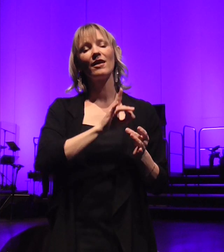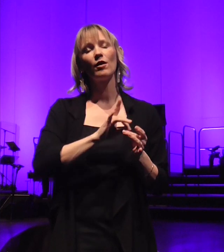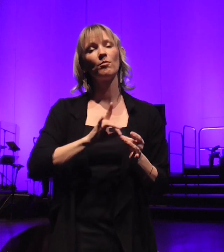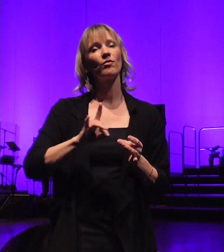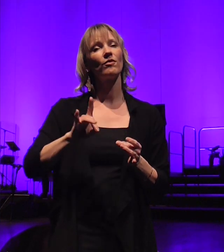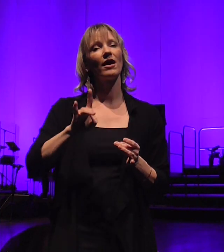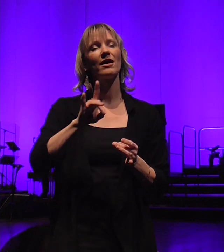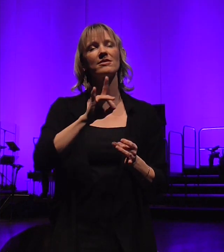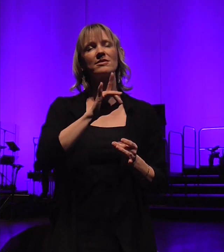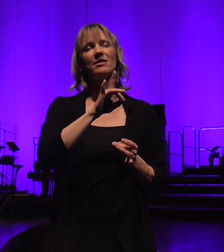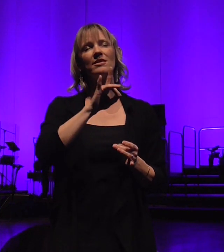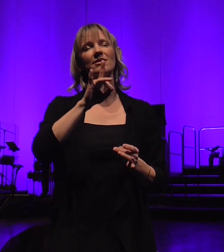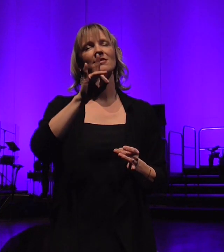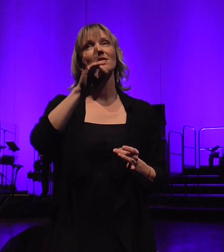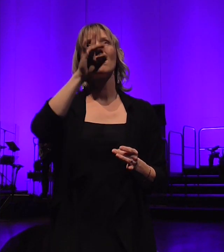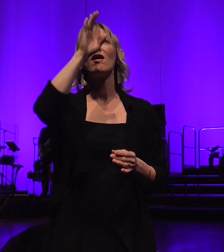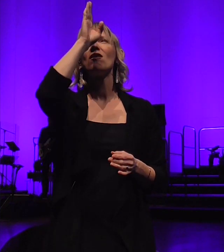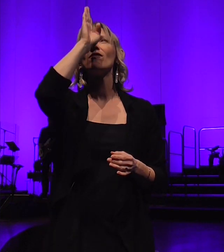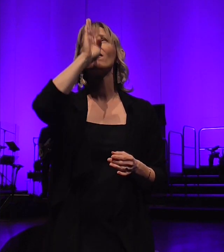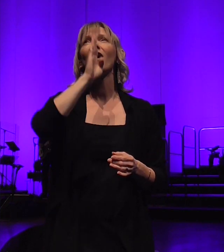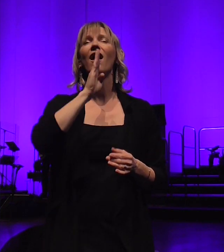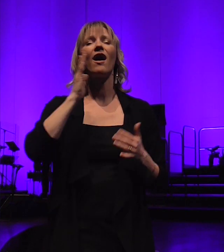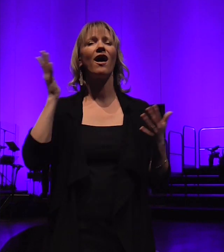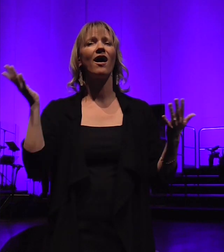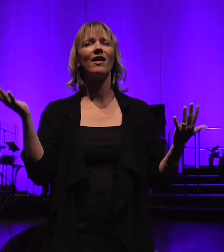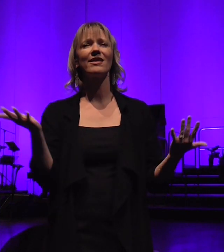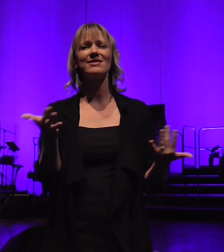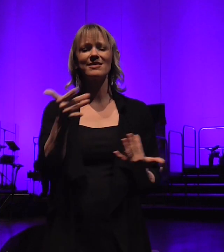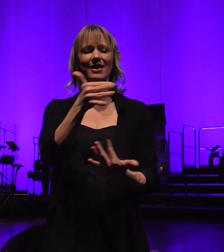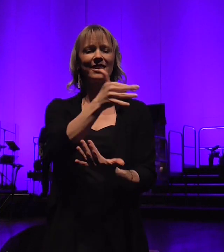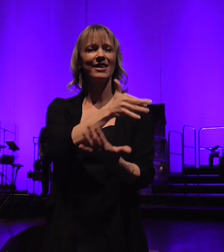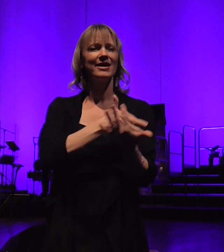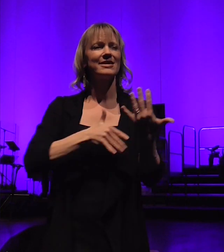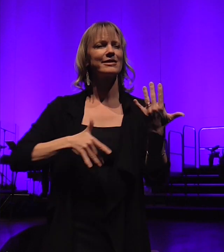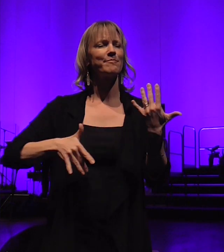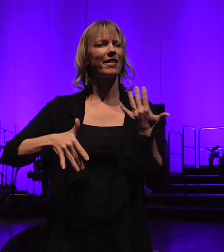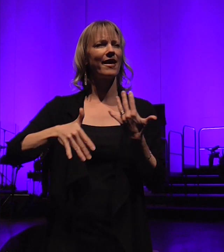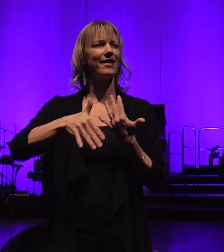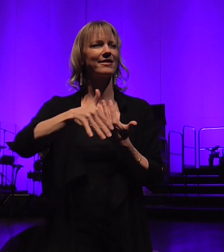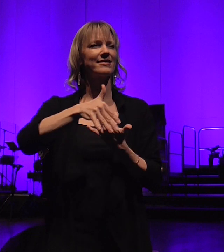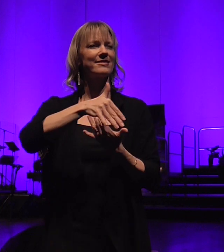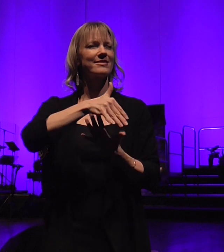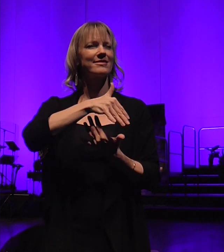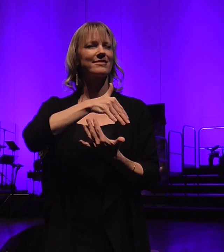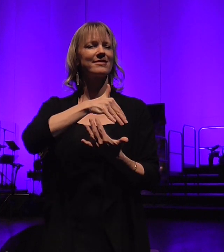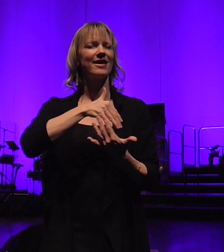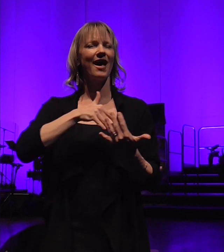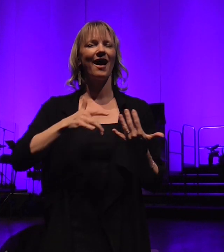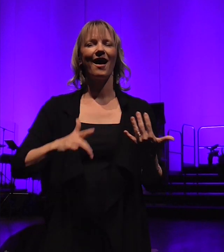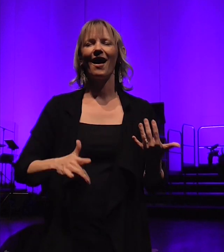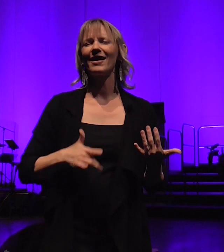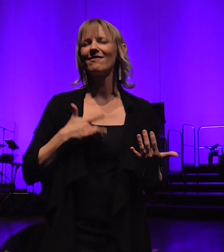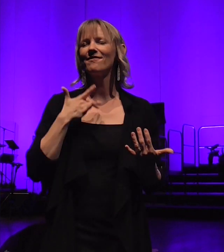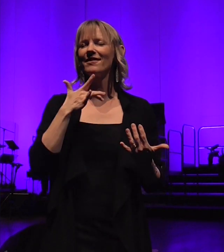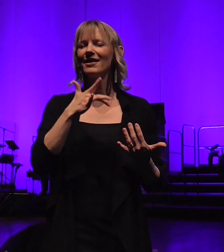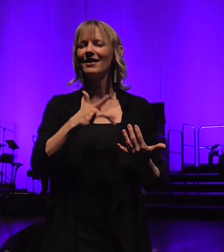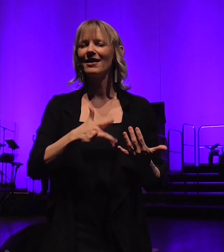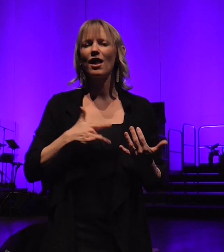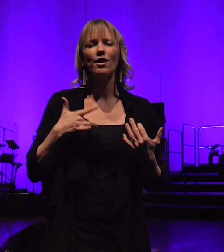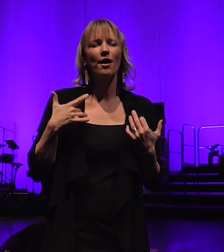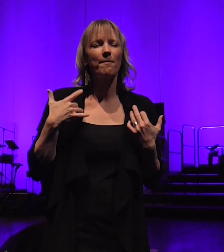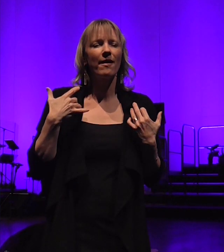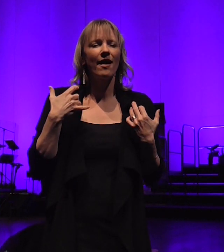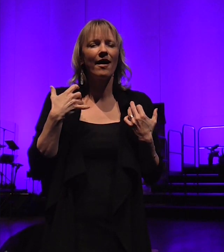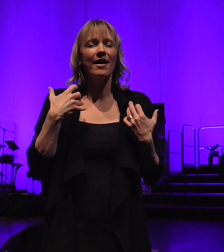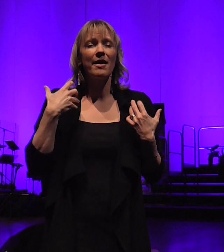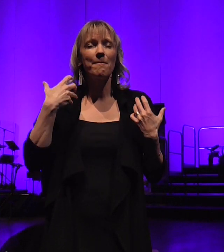Surely the presence of God is in this place. I can